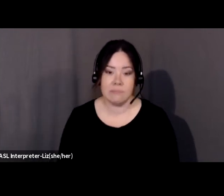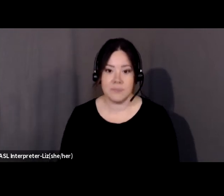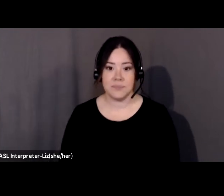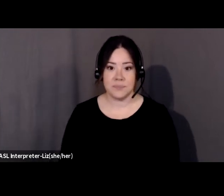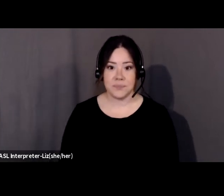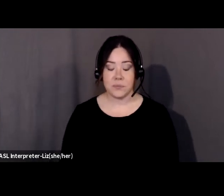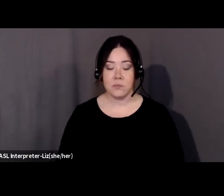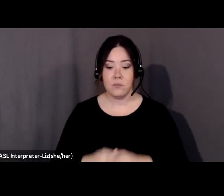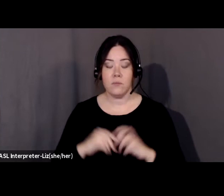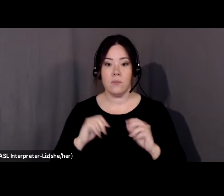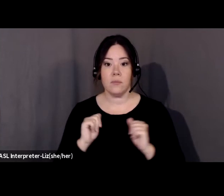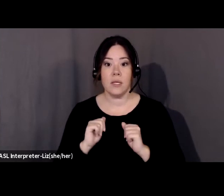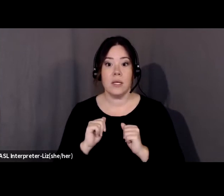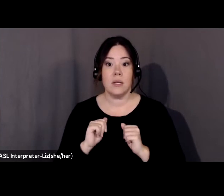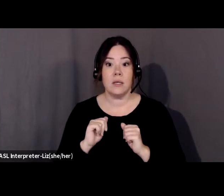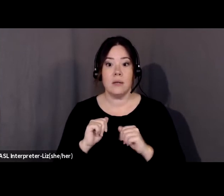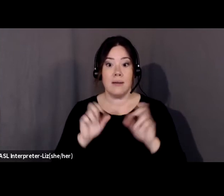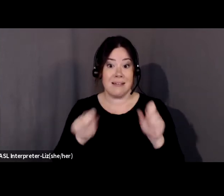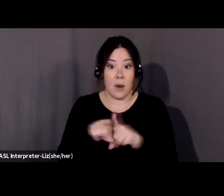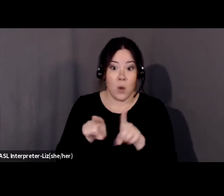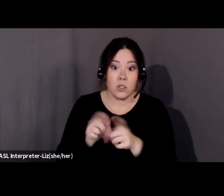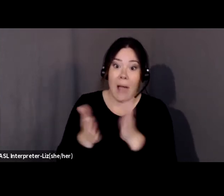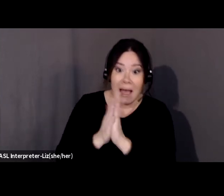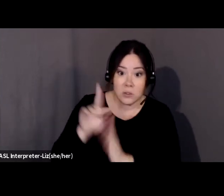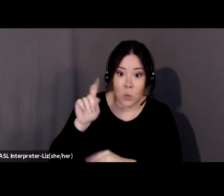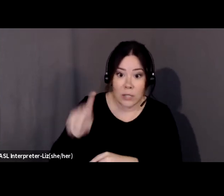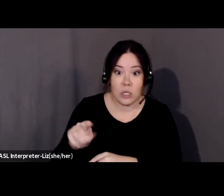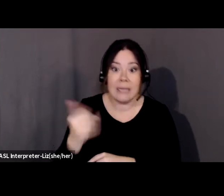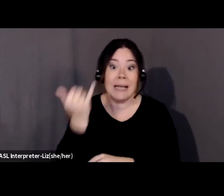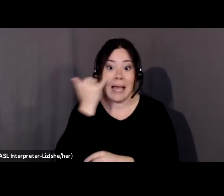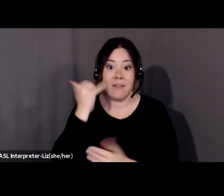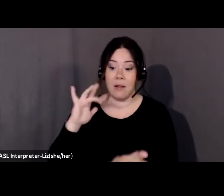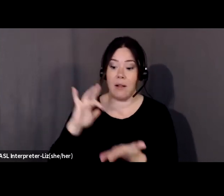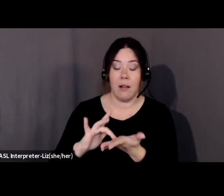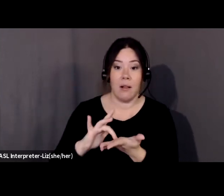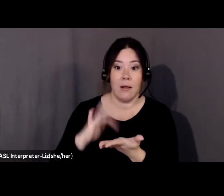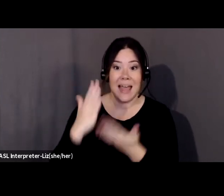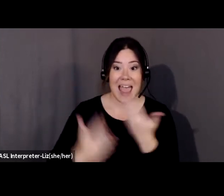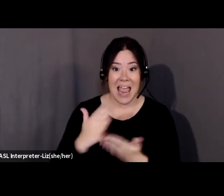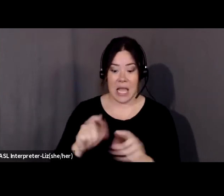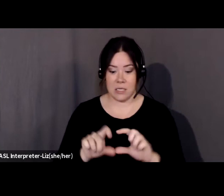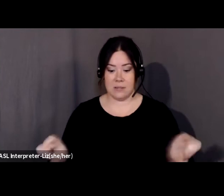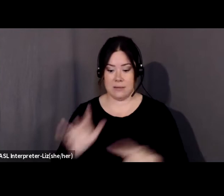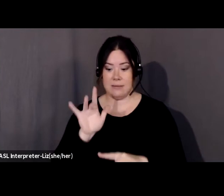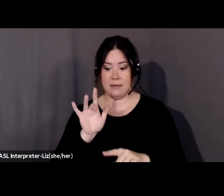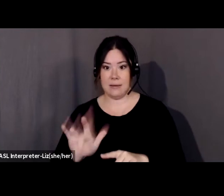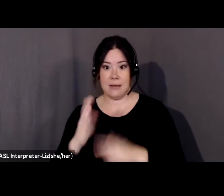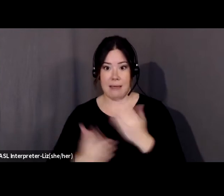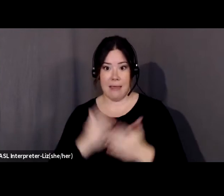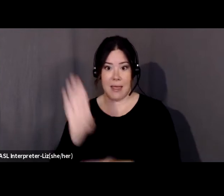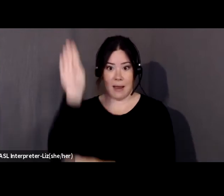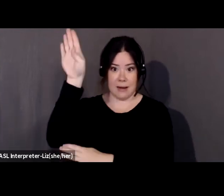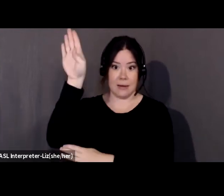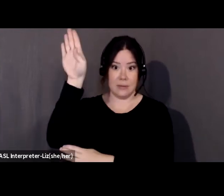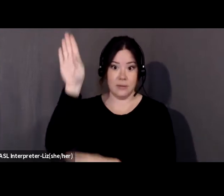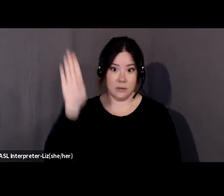You can also ask a question or make a comment by selecting the hand raise option in the menu bar. That